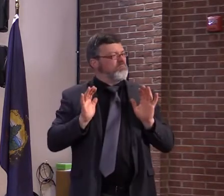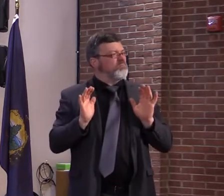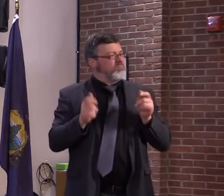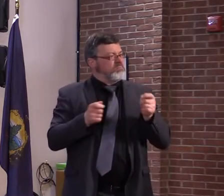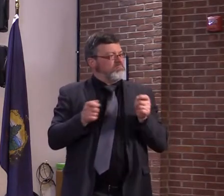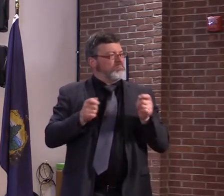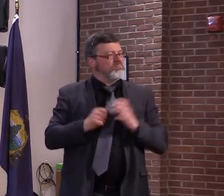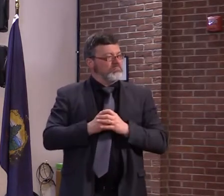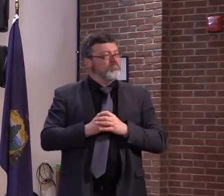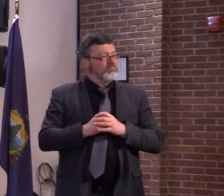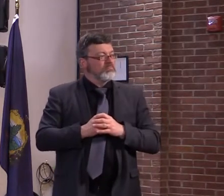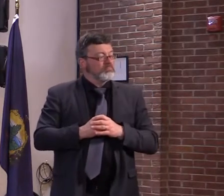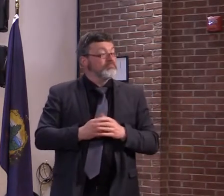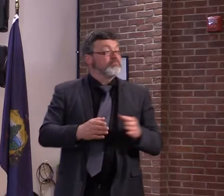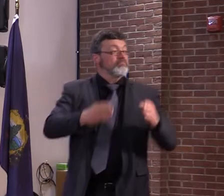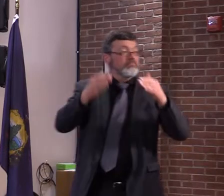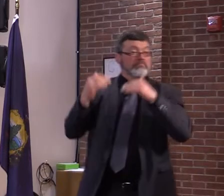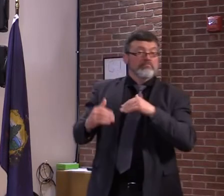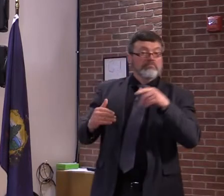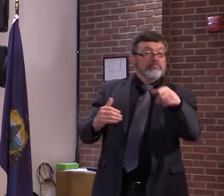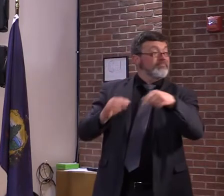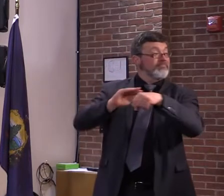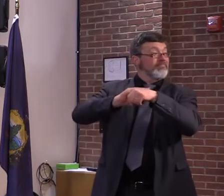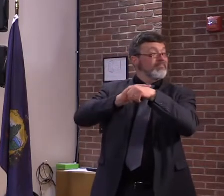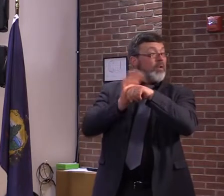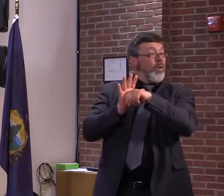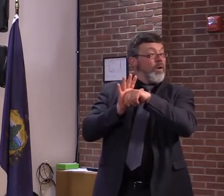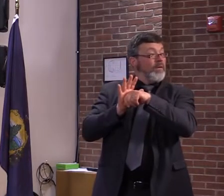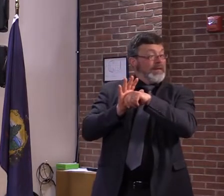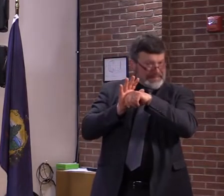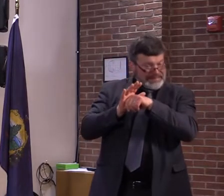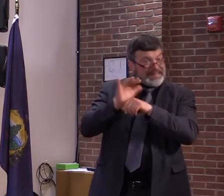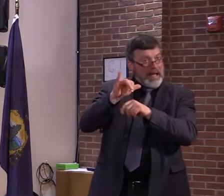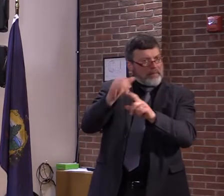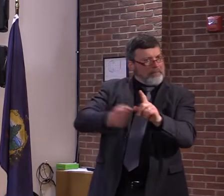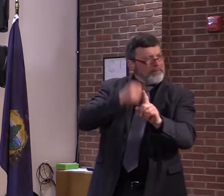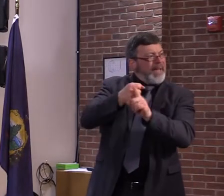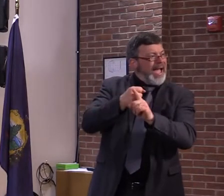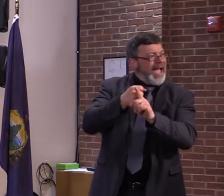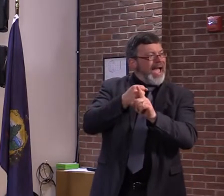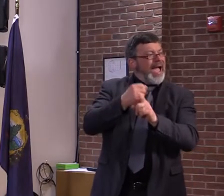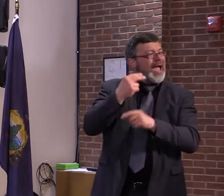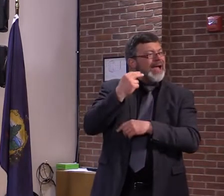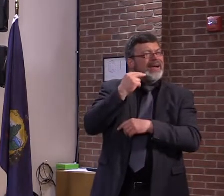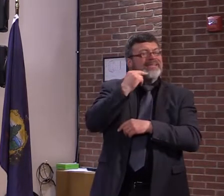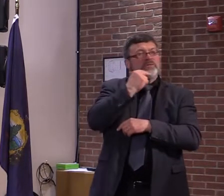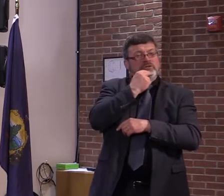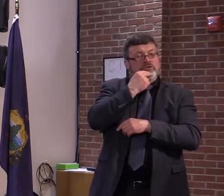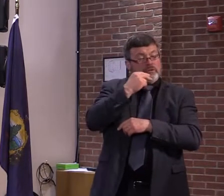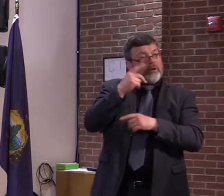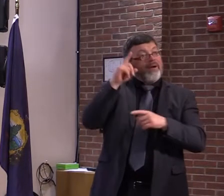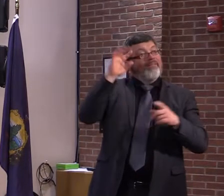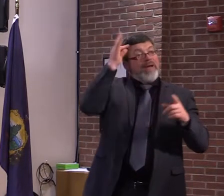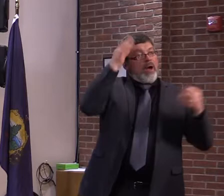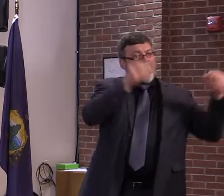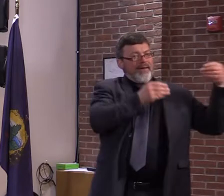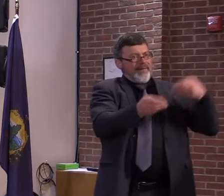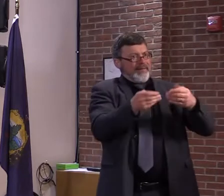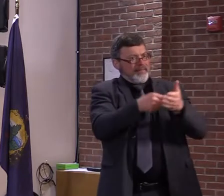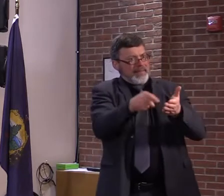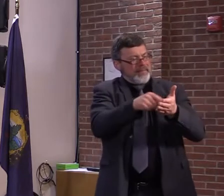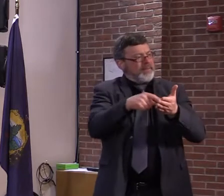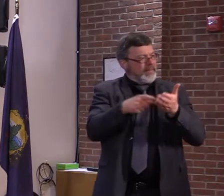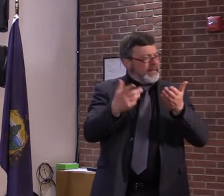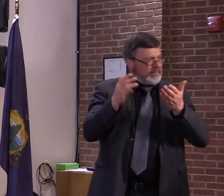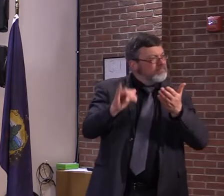of pandemic-era federal nutrition assistance programs, despite the fact that the spike in demand we saw over the